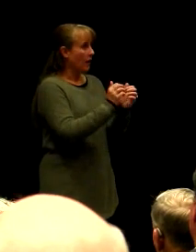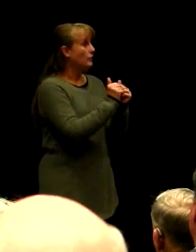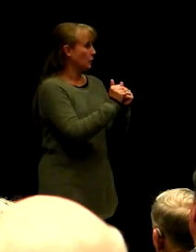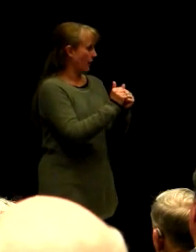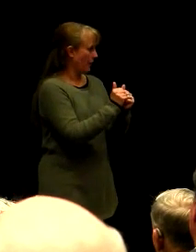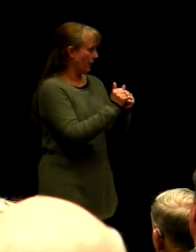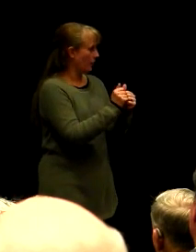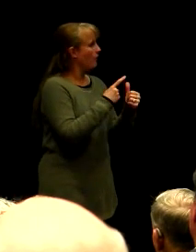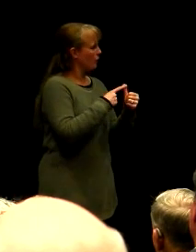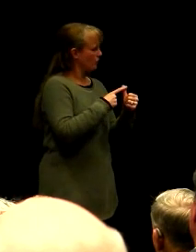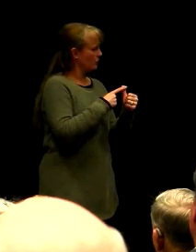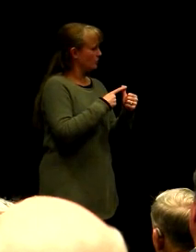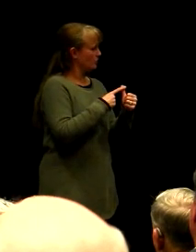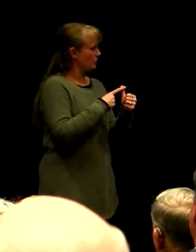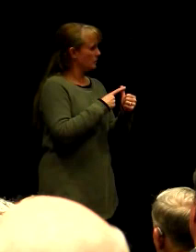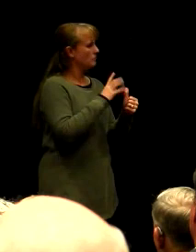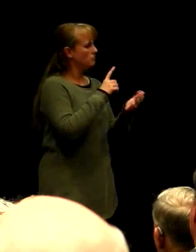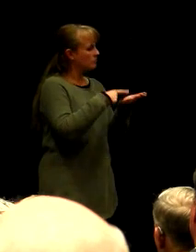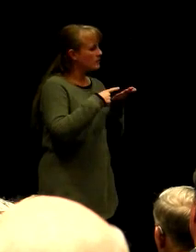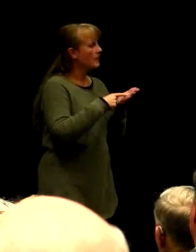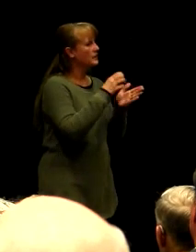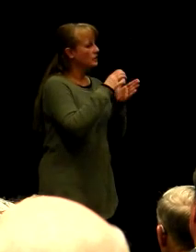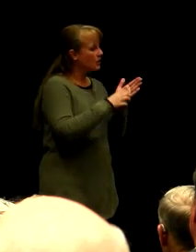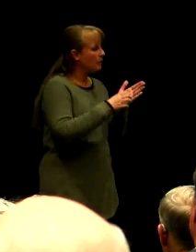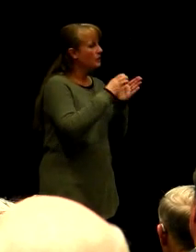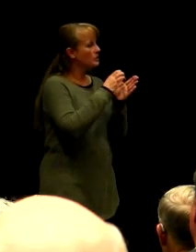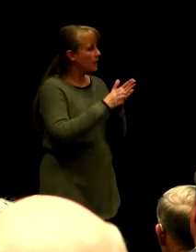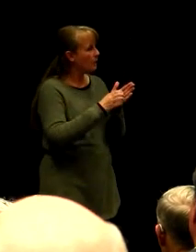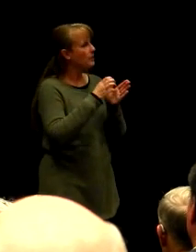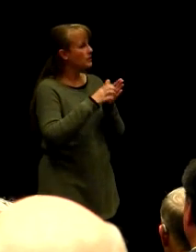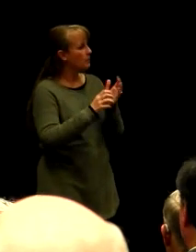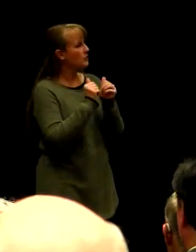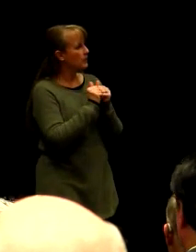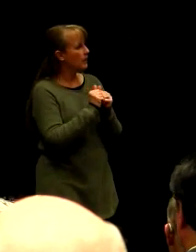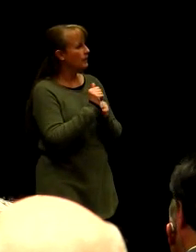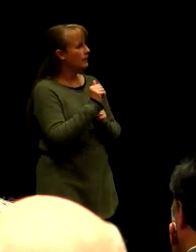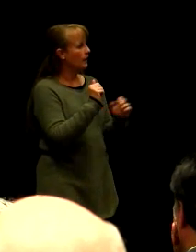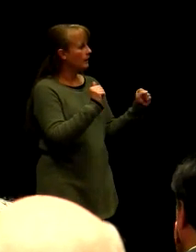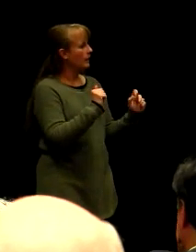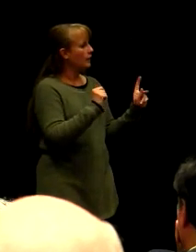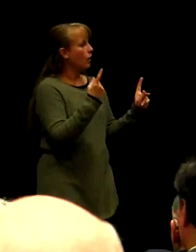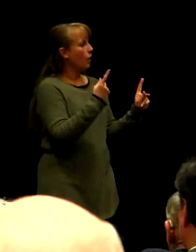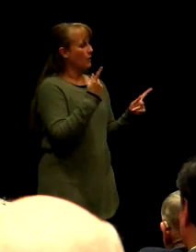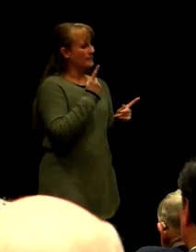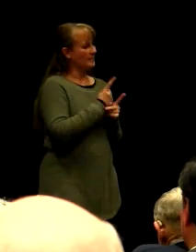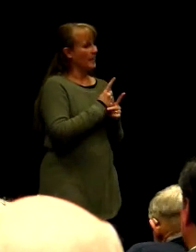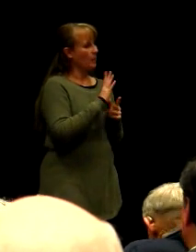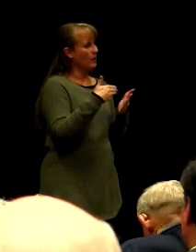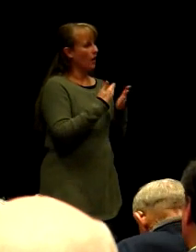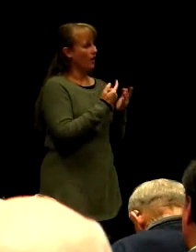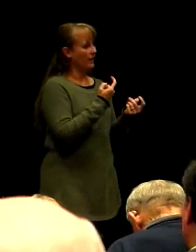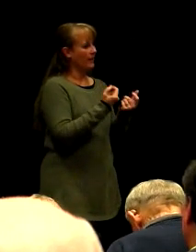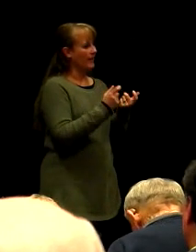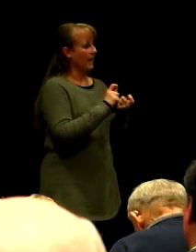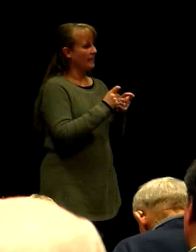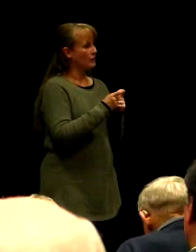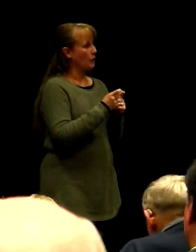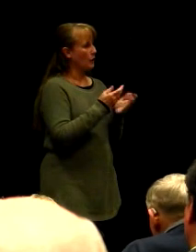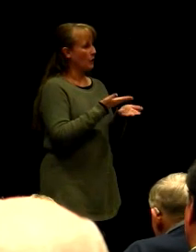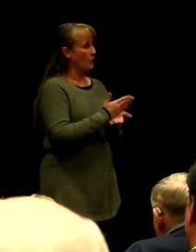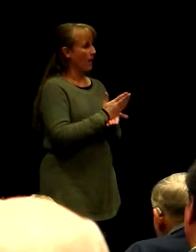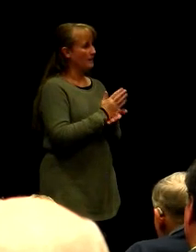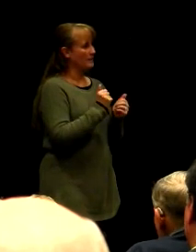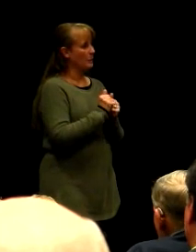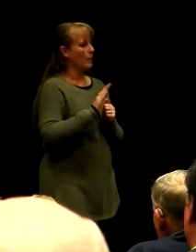together initially, talking about it chapter by chapter, and Kubrick always retained editorial rights over